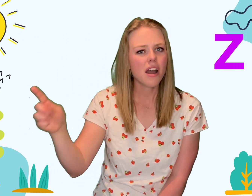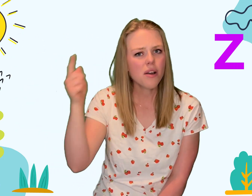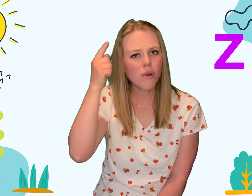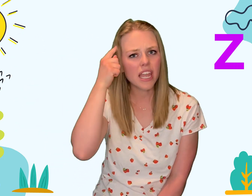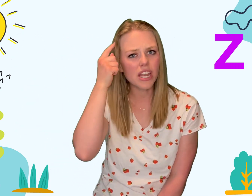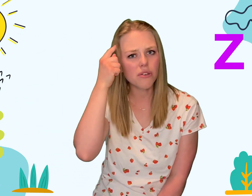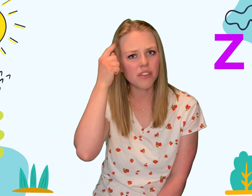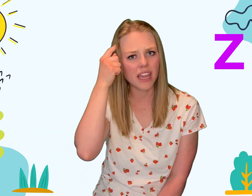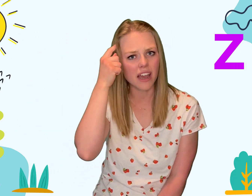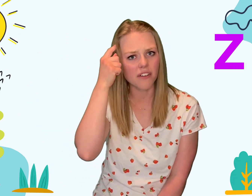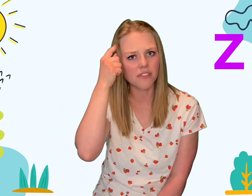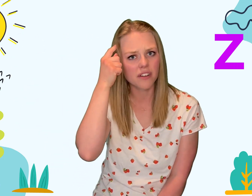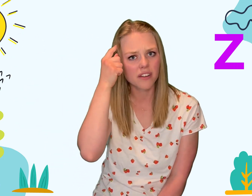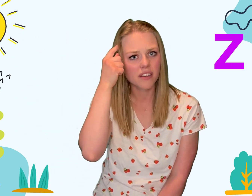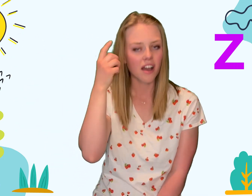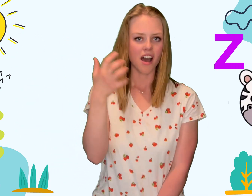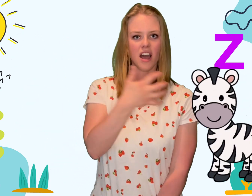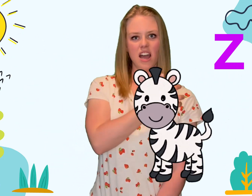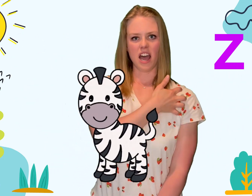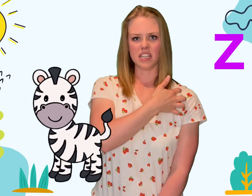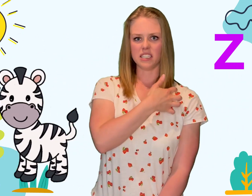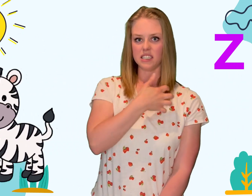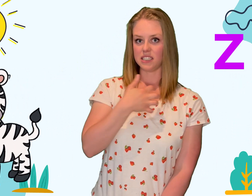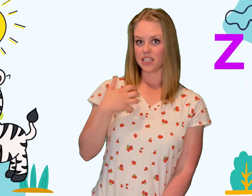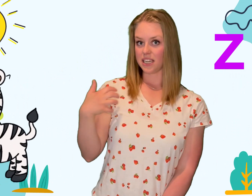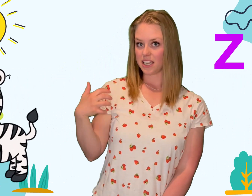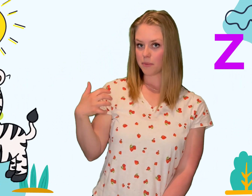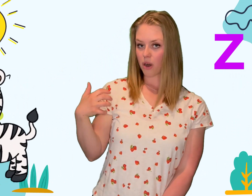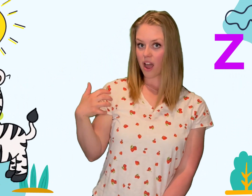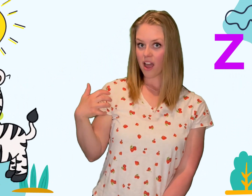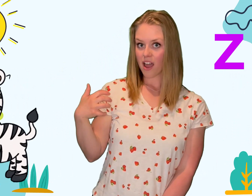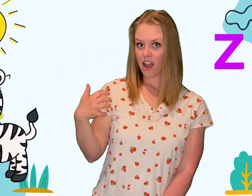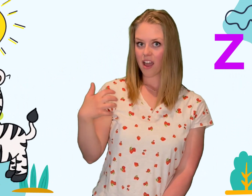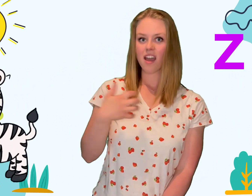What can you think of? A zebra.